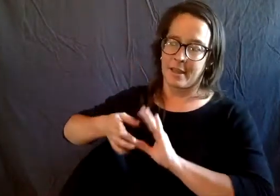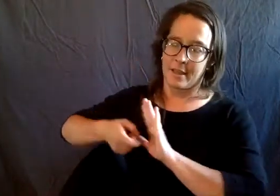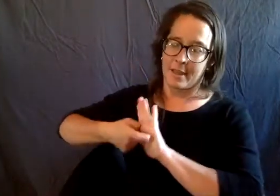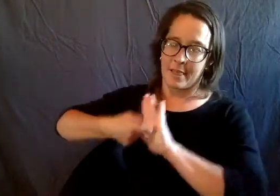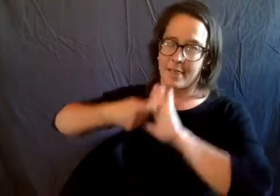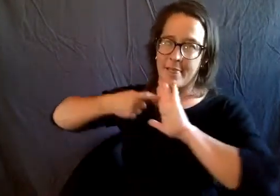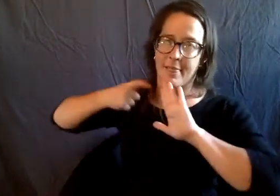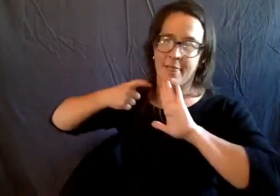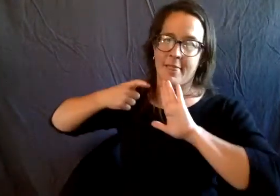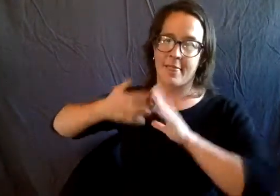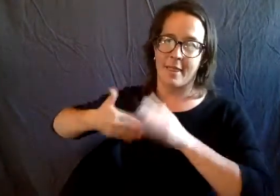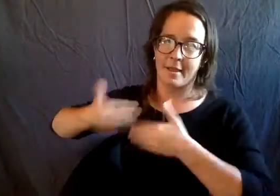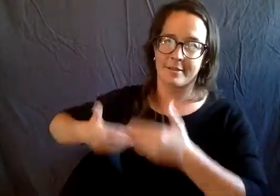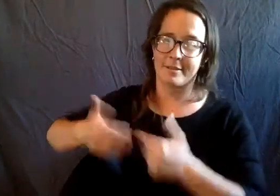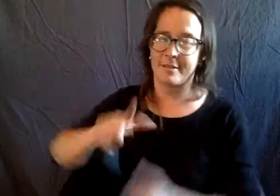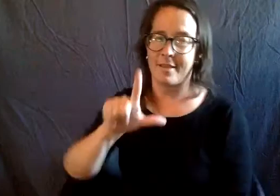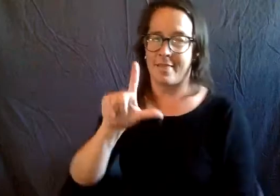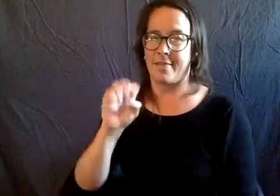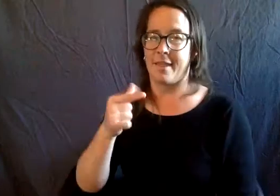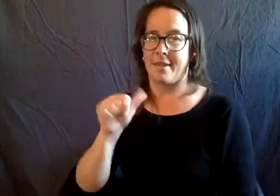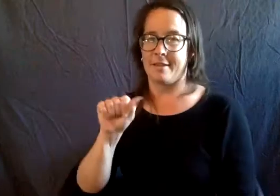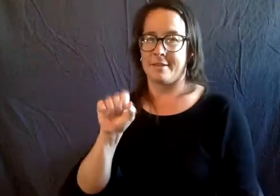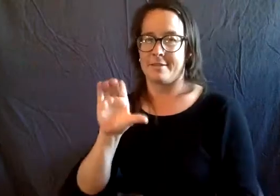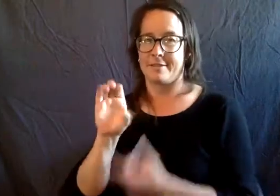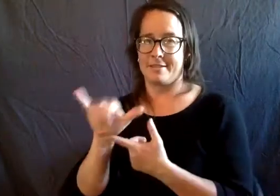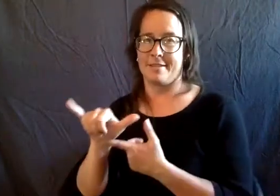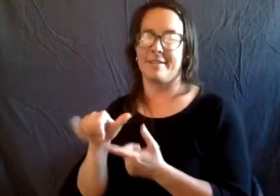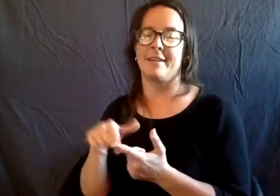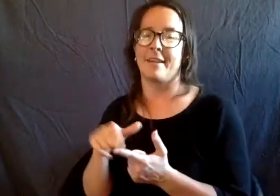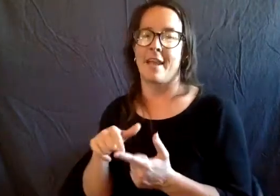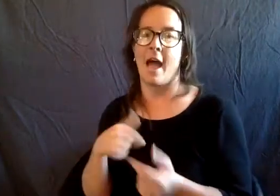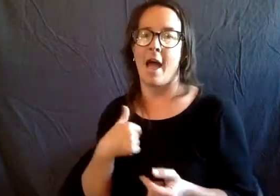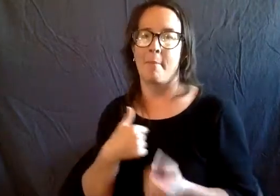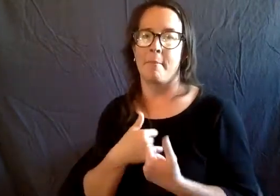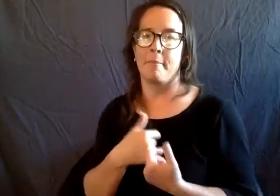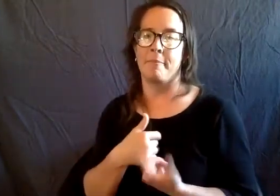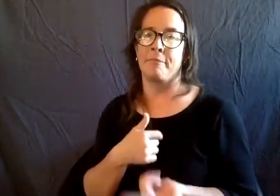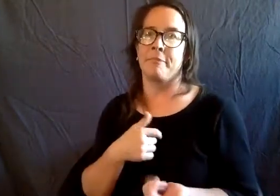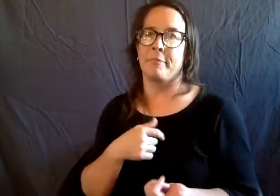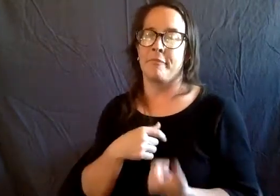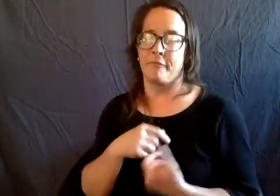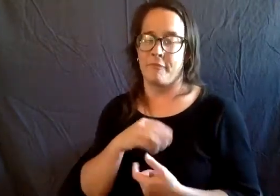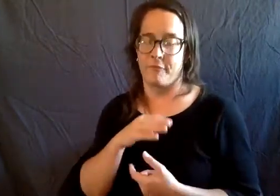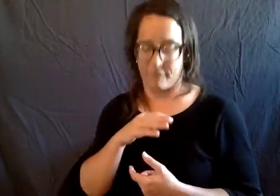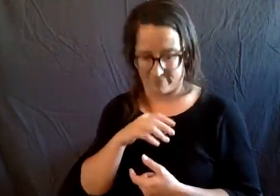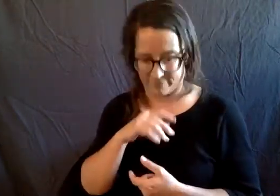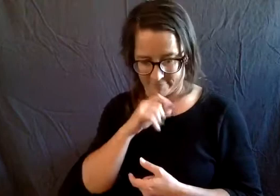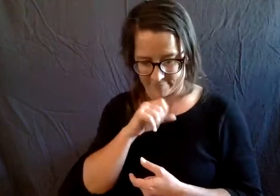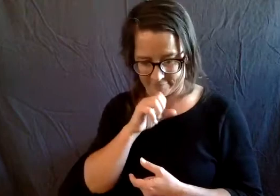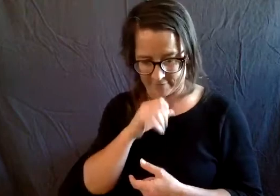heard. I'm almost 30 years old now, and I feel like a very, very old man. Um,